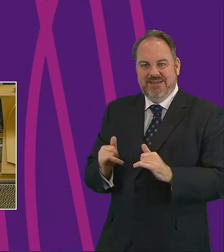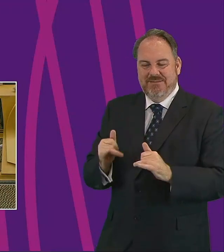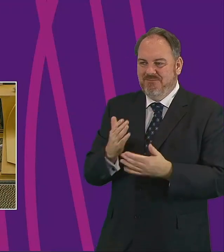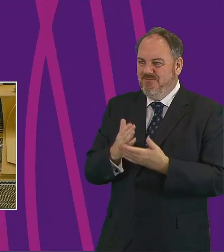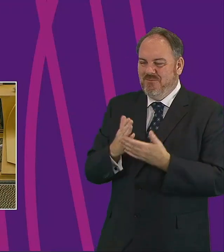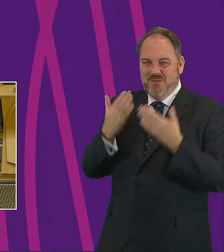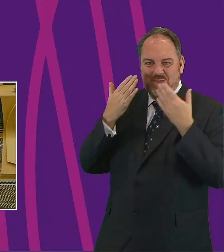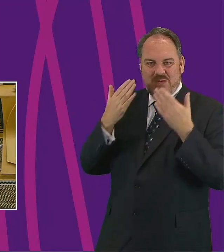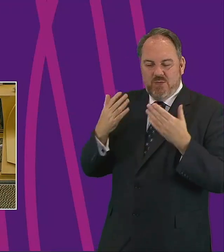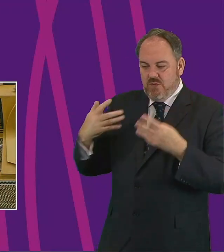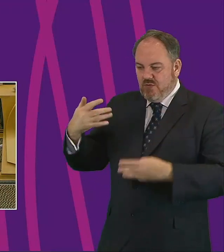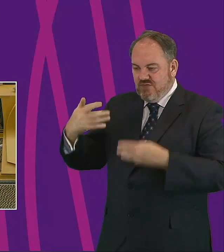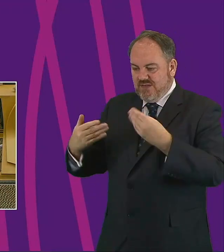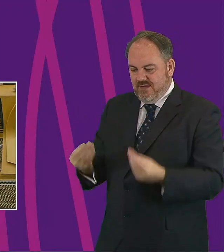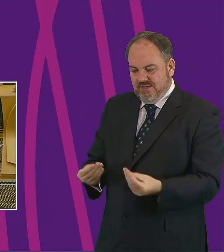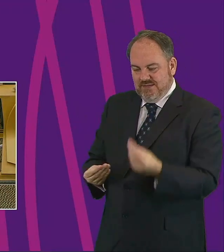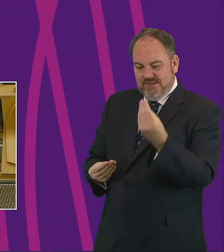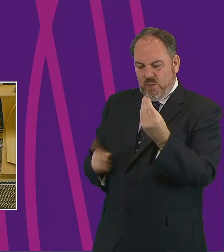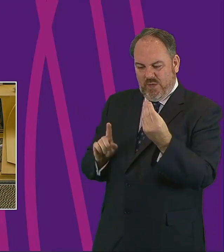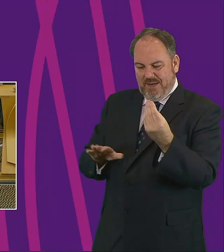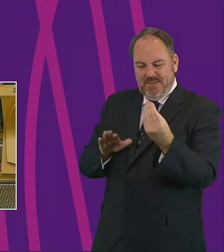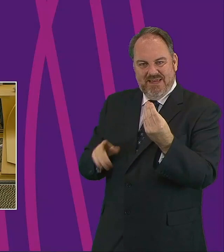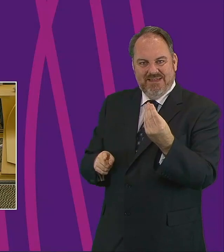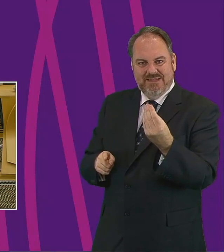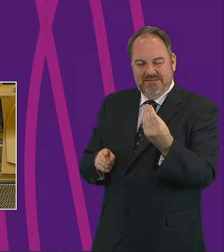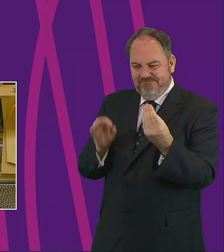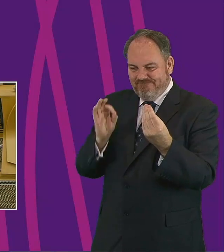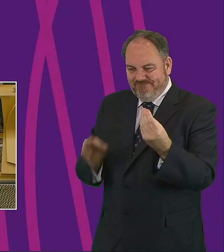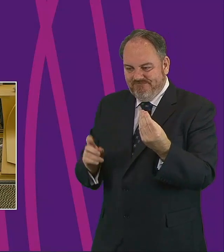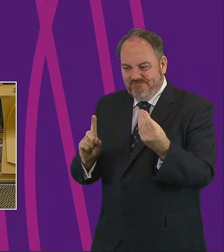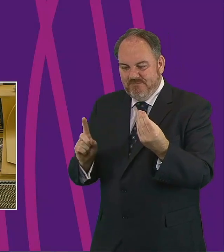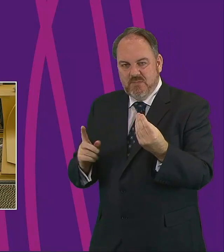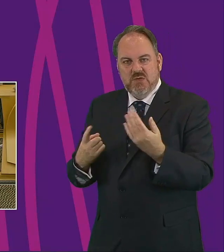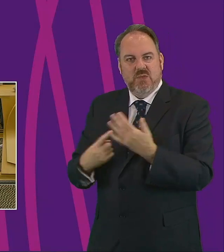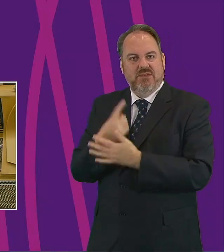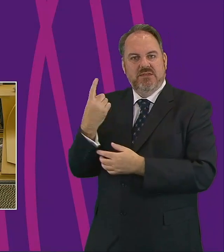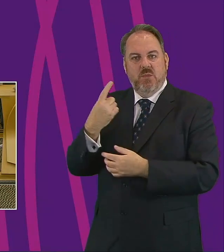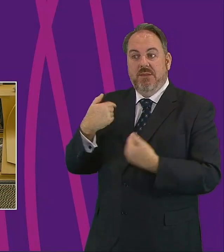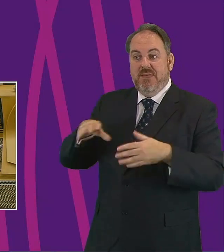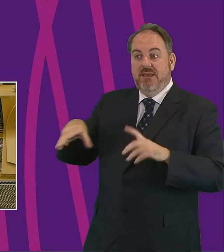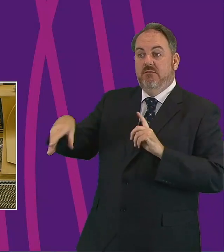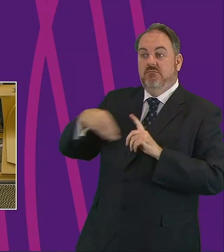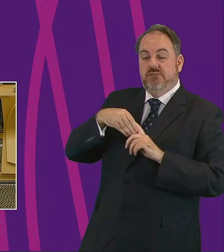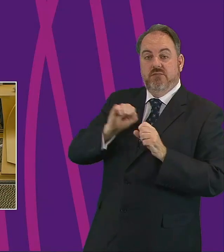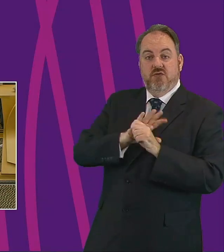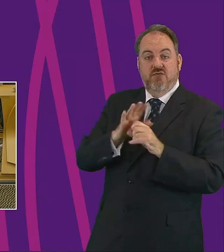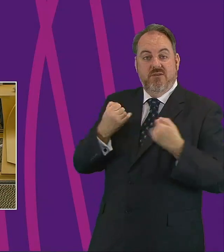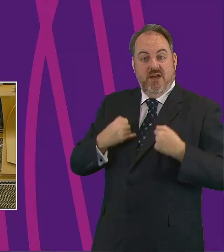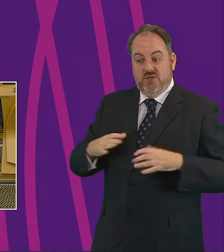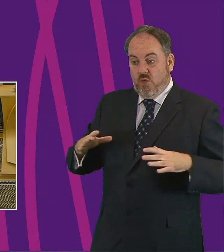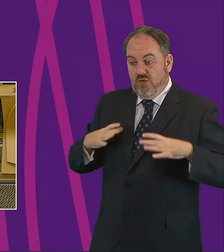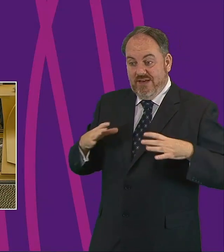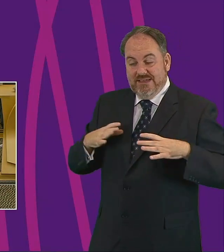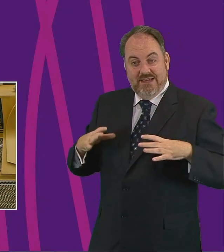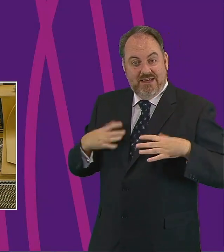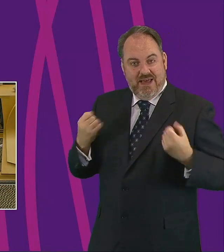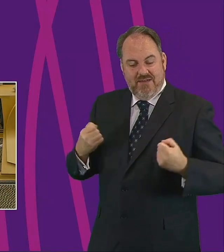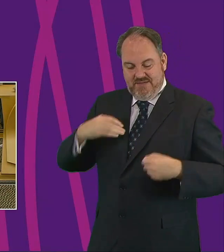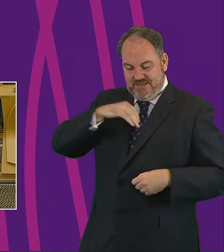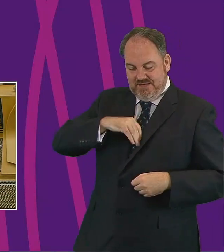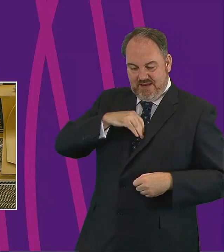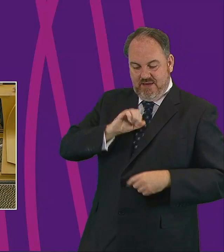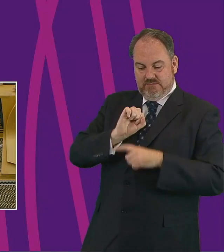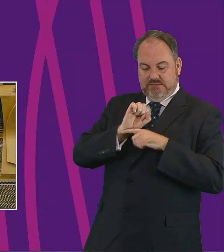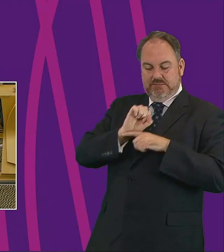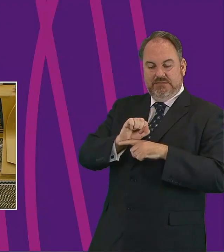know what the results of an antibody test mean. So if somebody has an antibody test and it tells them they have antibodies,